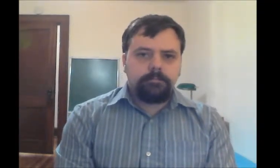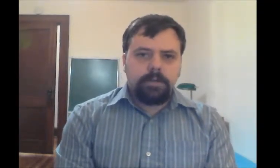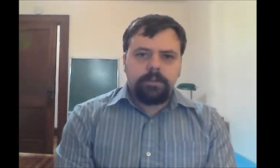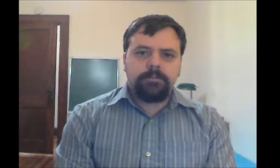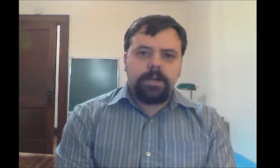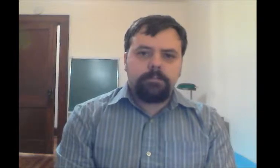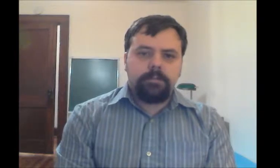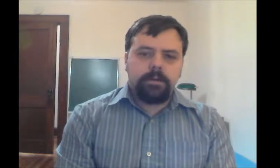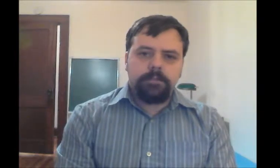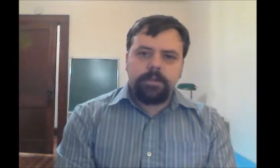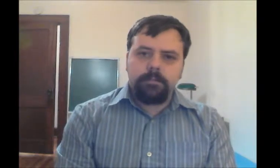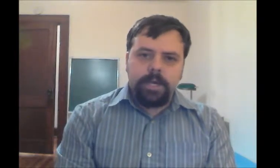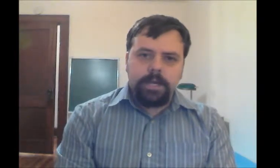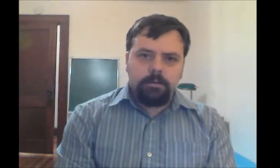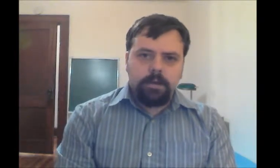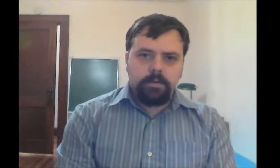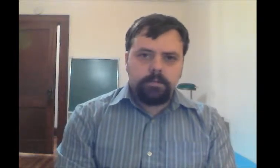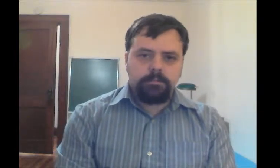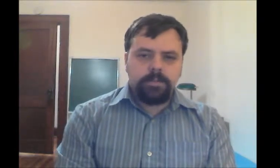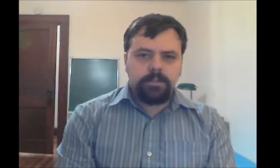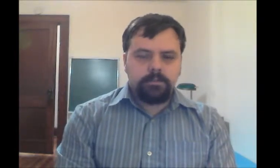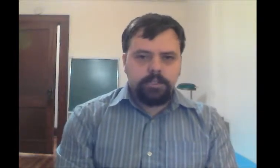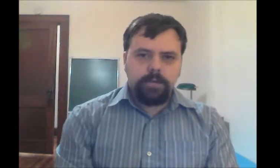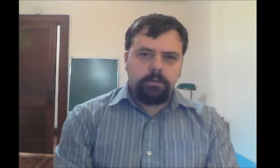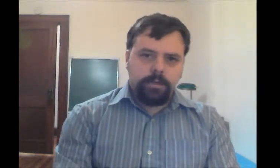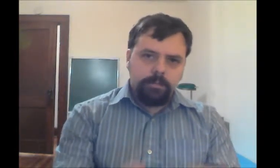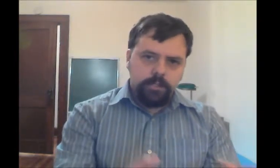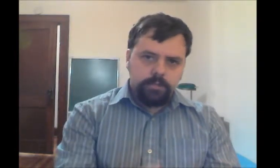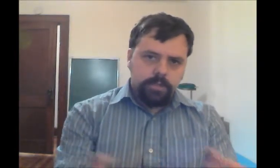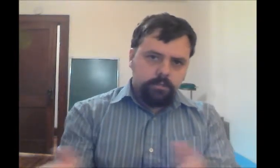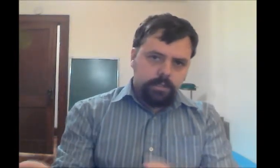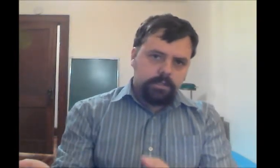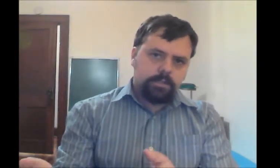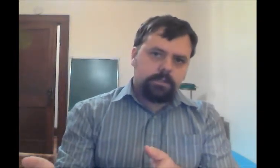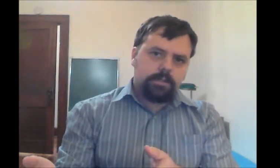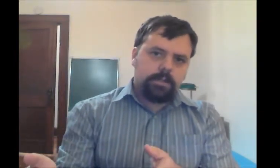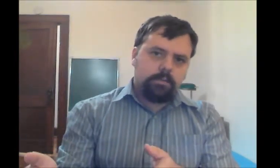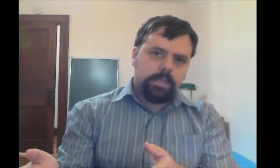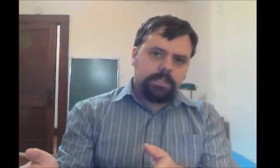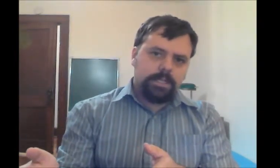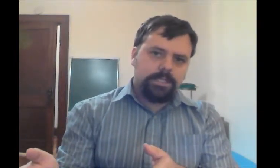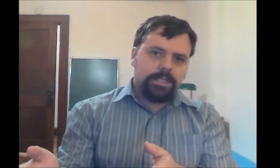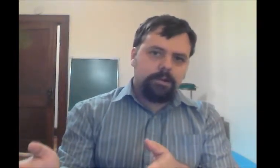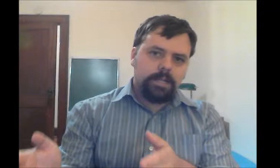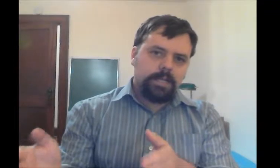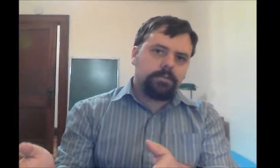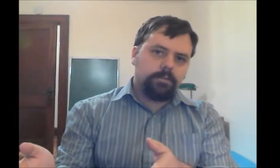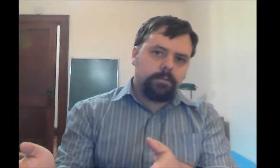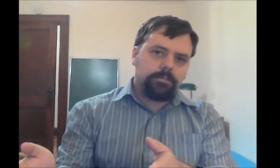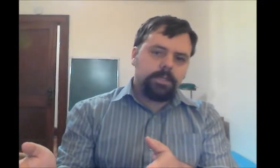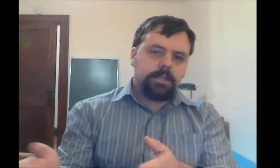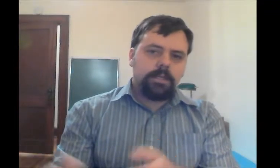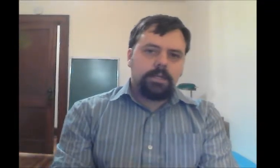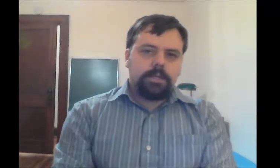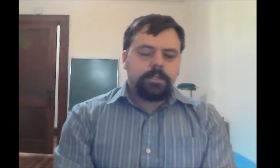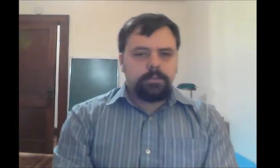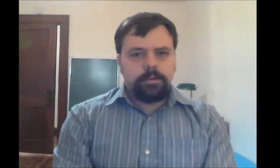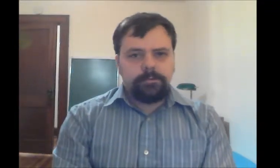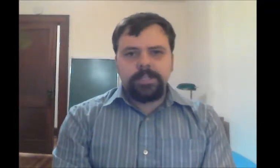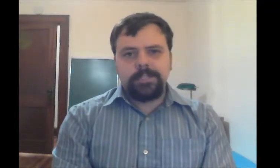that were defined via a p-adic logarithm. And so in general, the image of the units wasn't necessarily integral. And since we were fixing